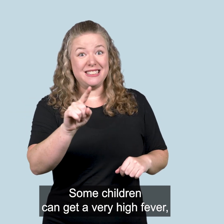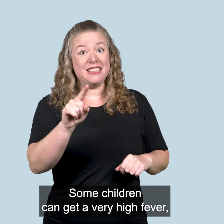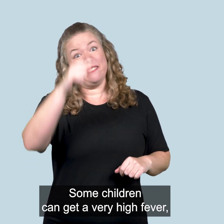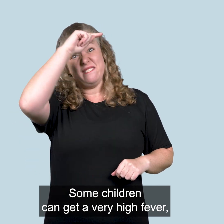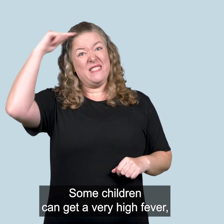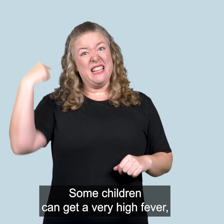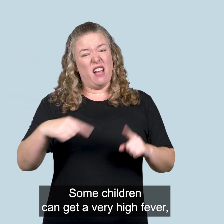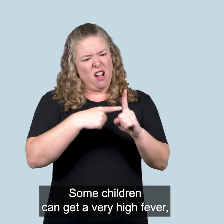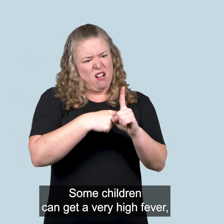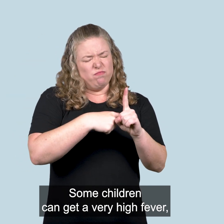very high fever,